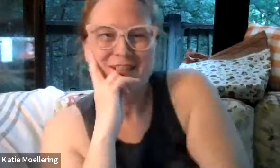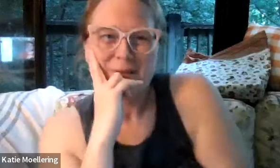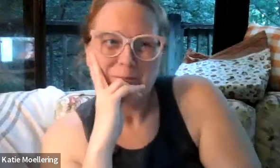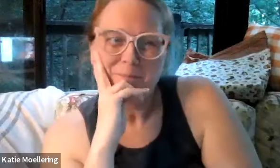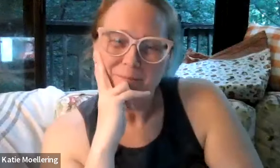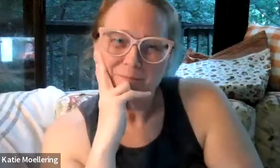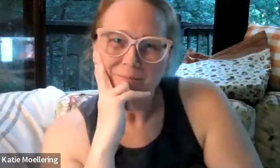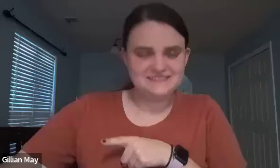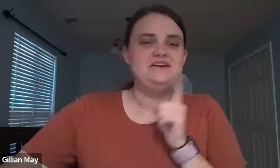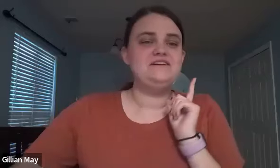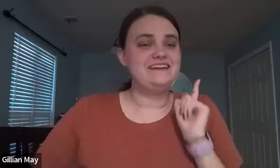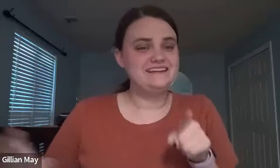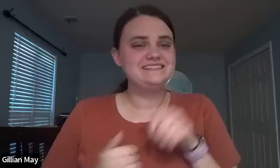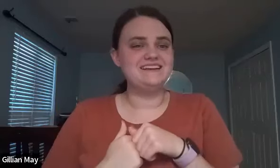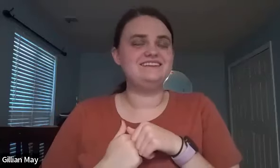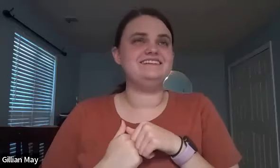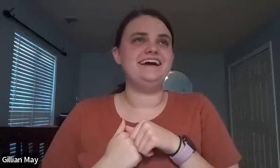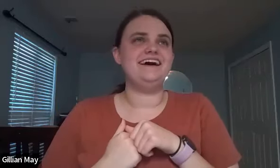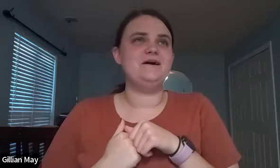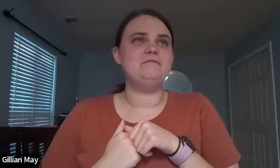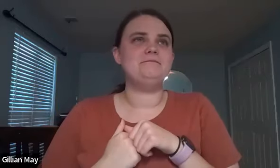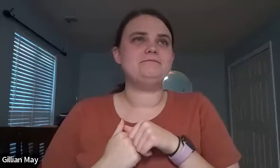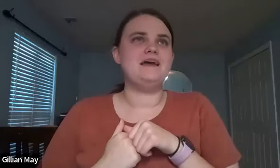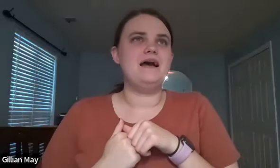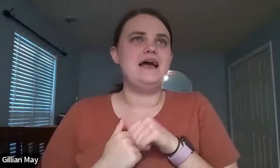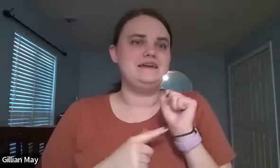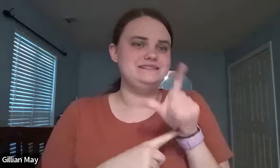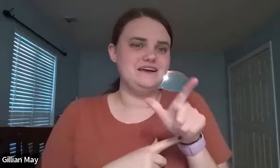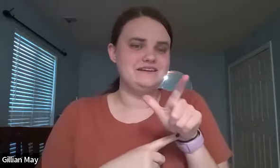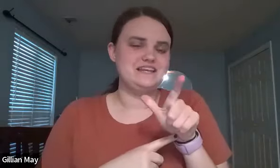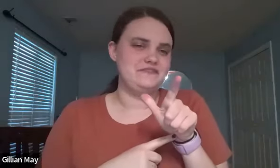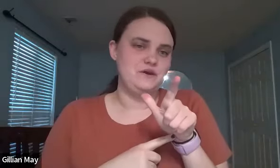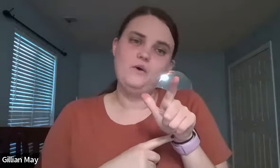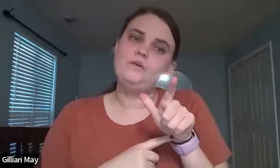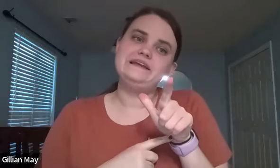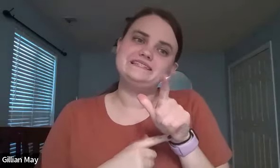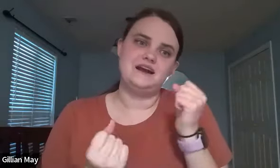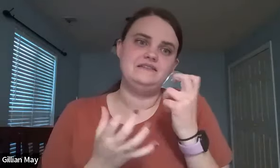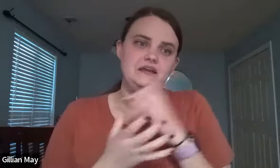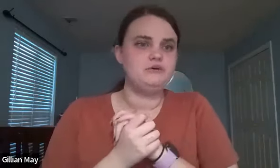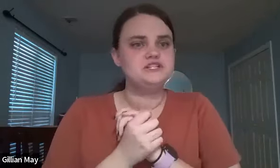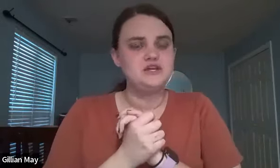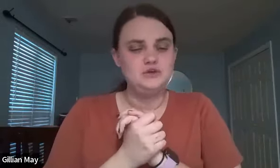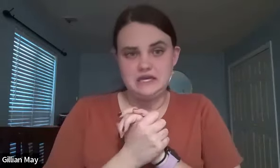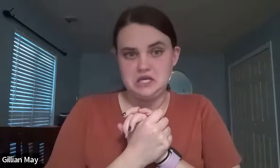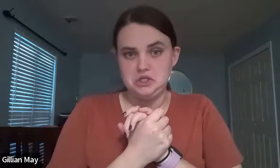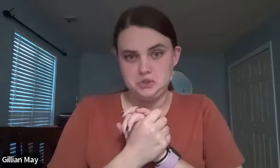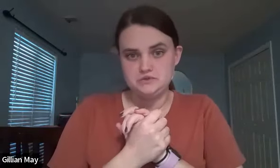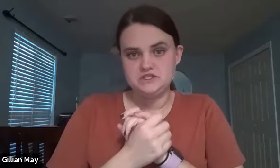So on that, there is technically ASL is not the only sign language that you can use. There